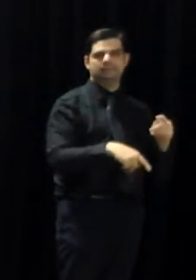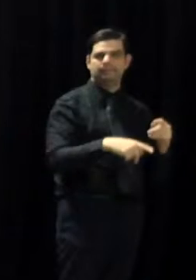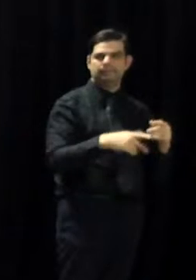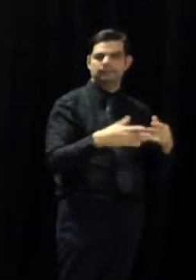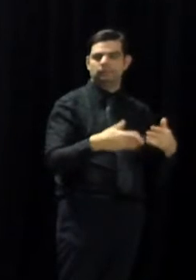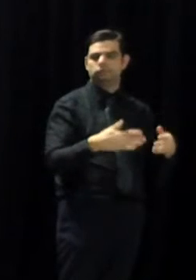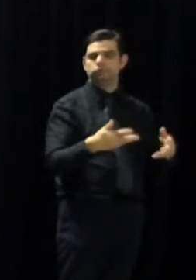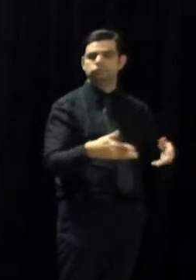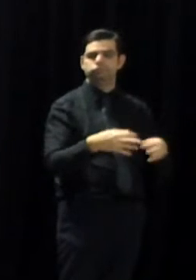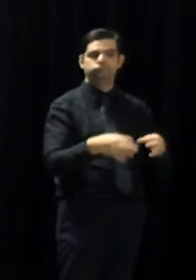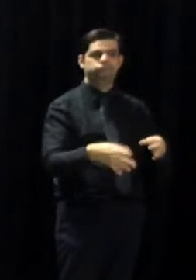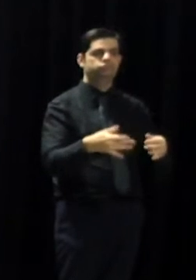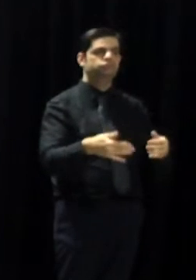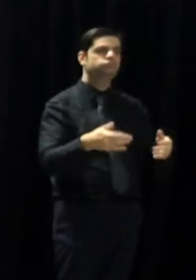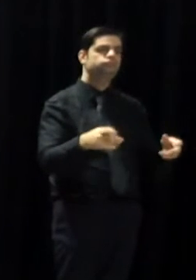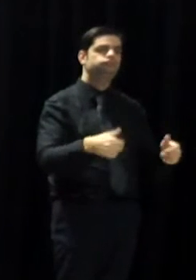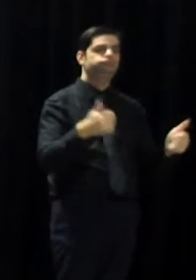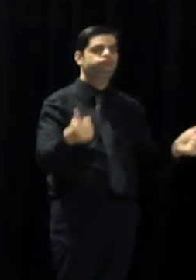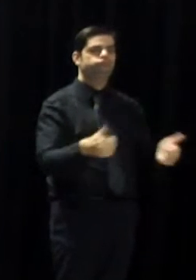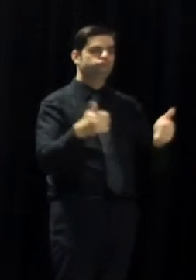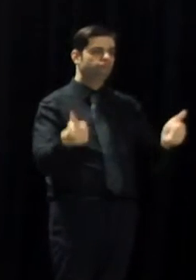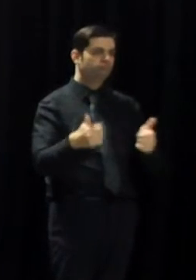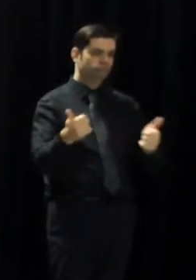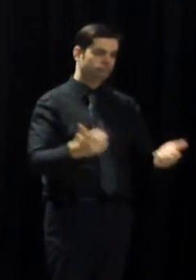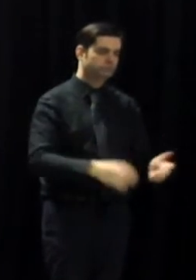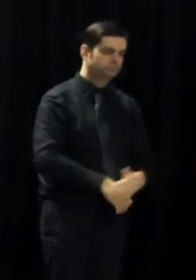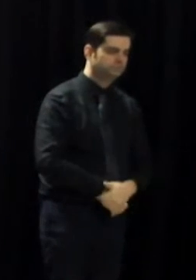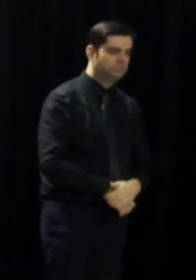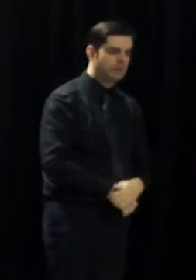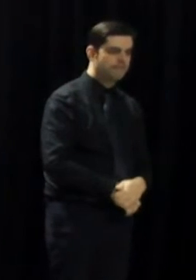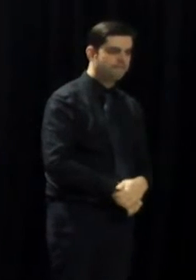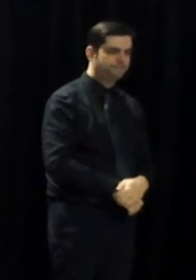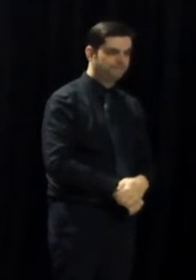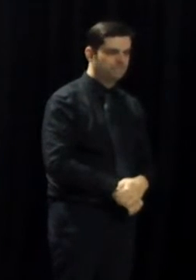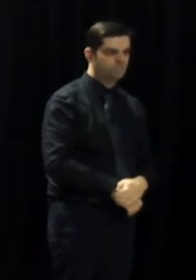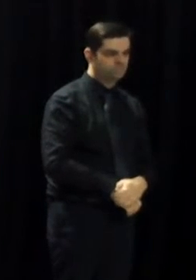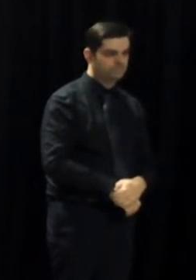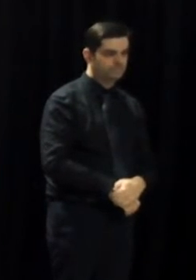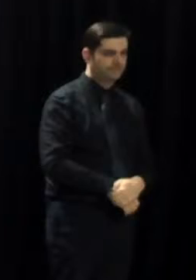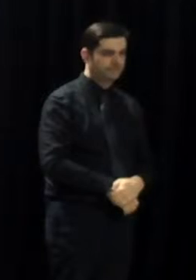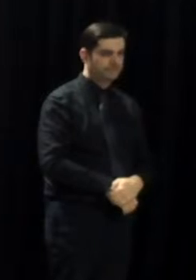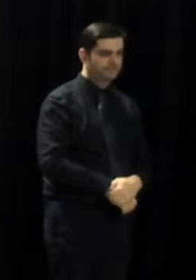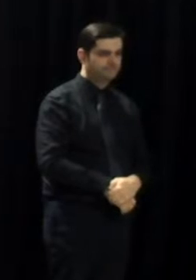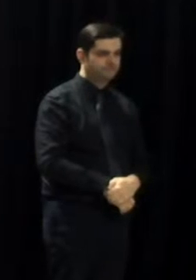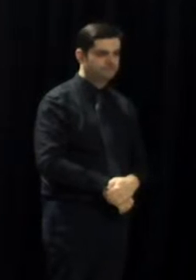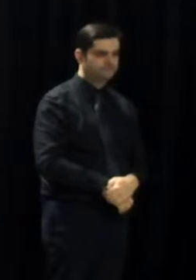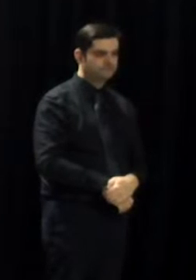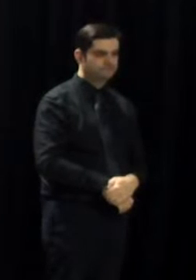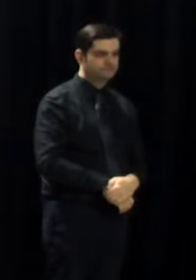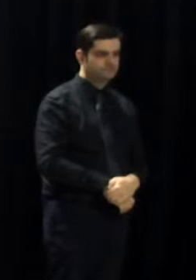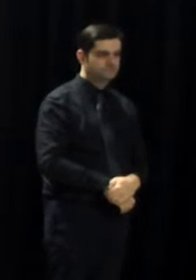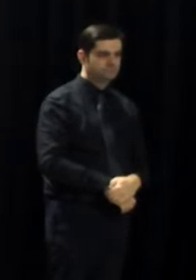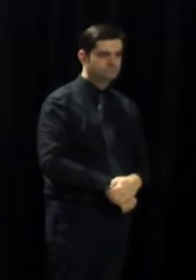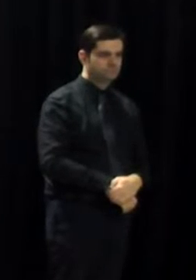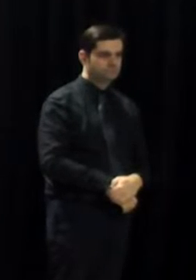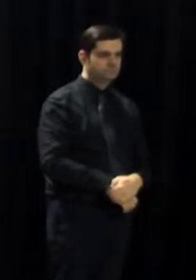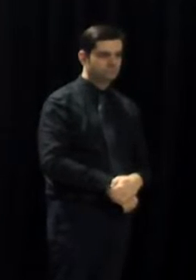just go away. But I would be round 2, so that could be in